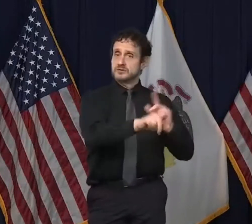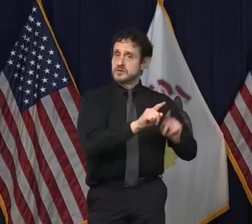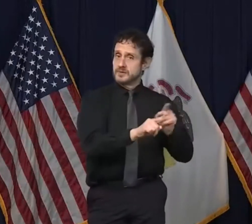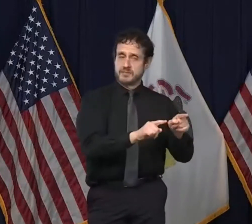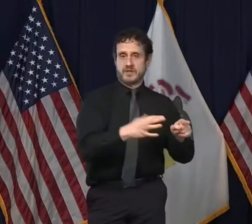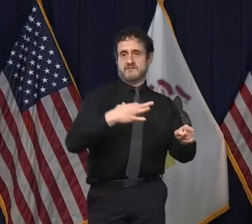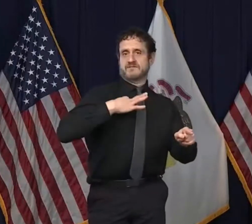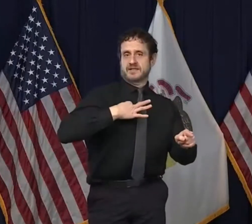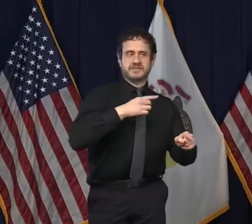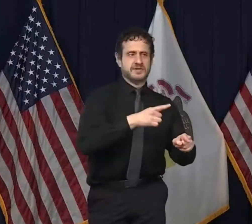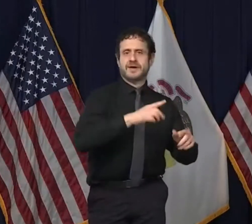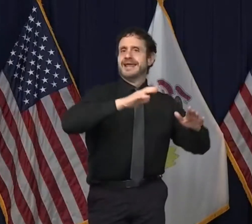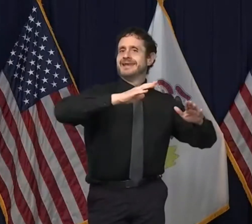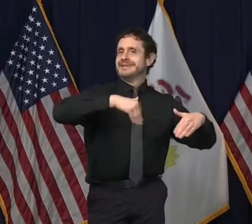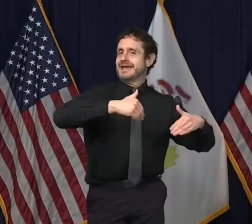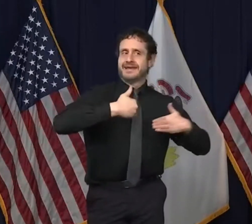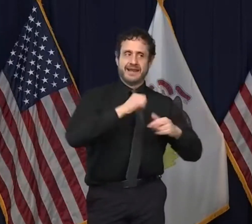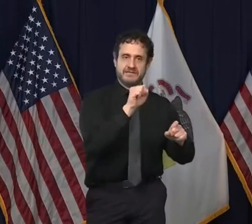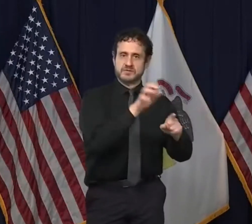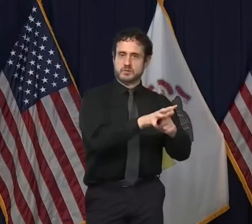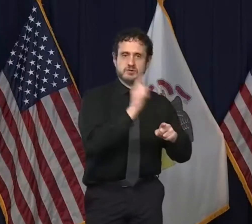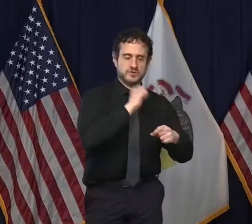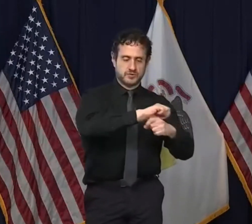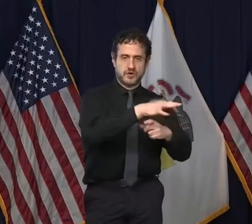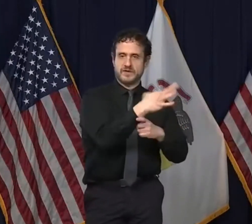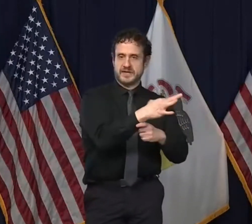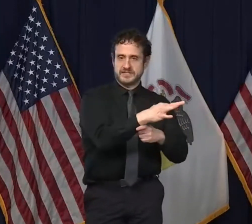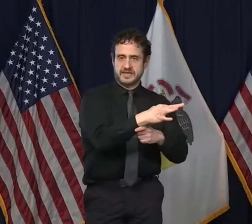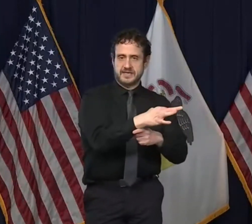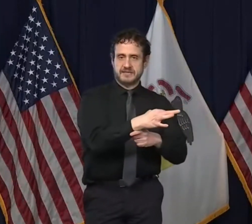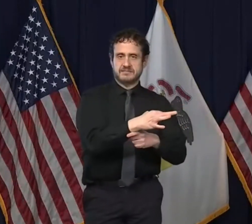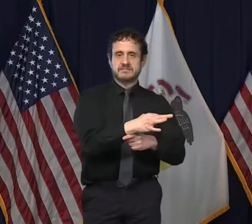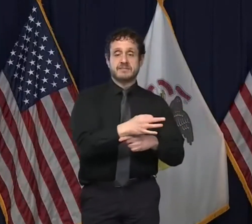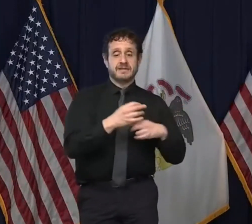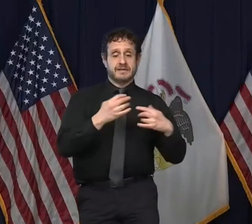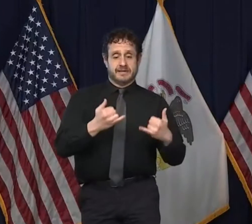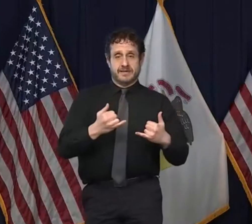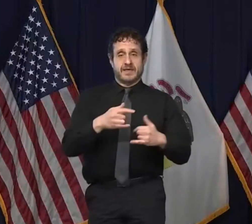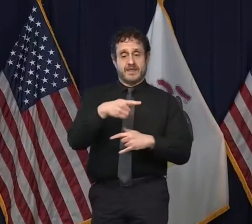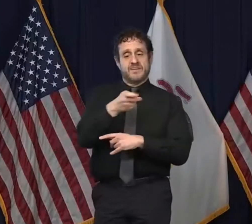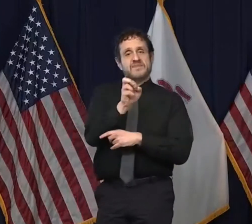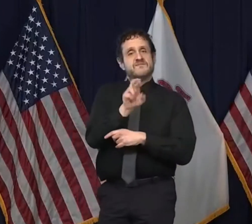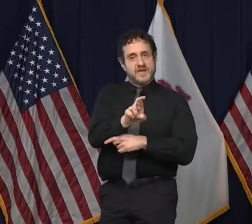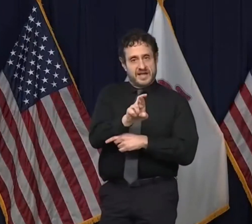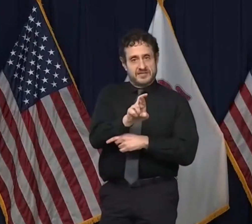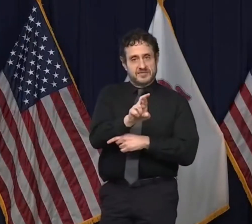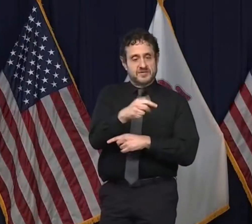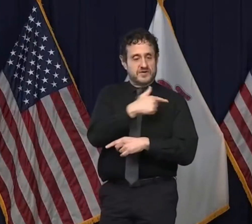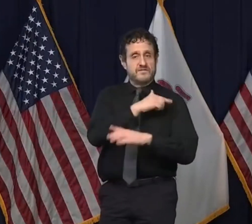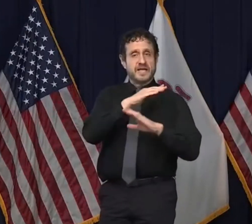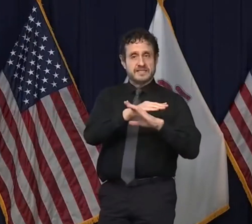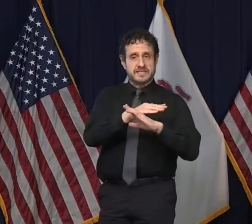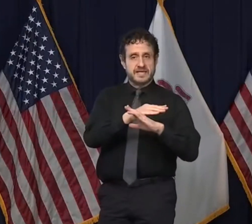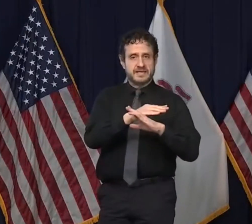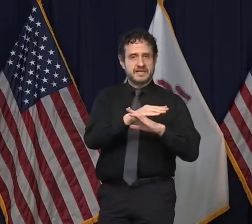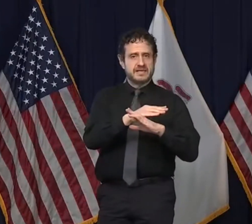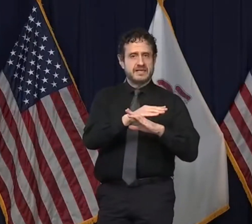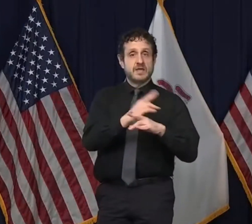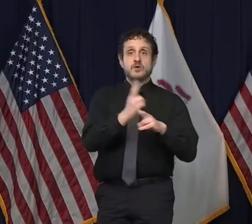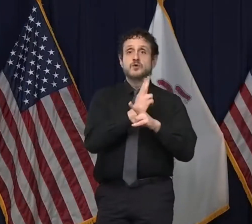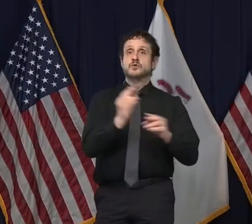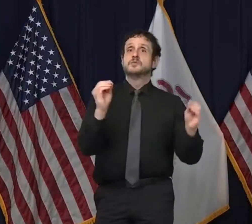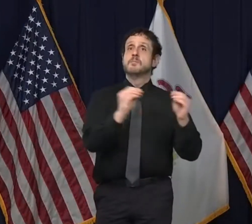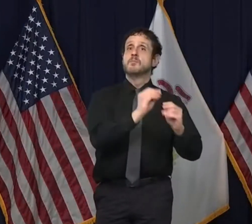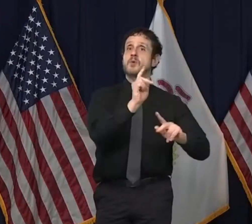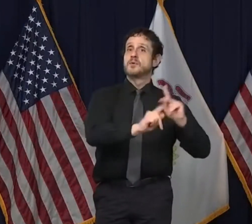had prior exposure to the disease. In this pandemic, the Pfizer vaccine alone ran a much larger than